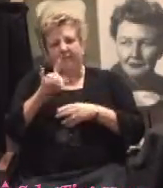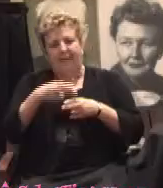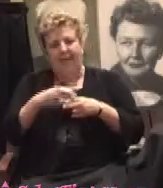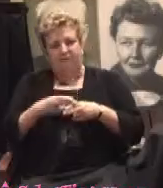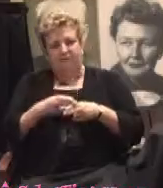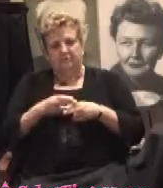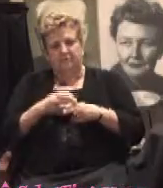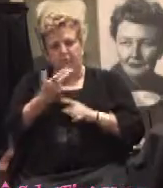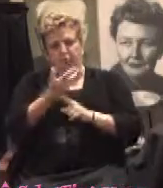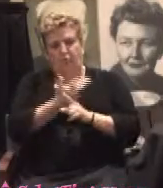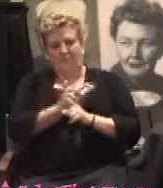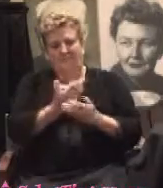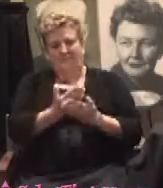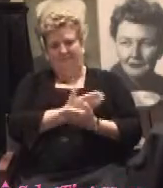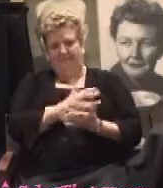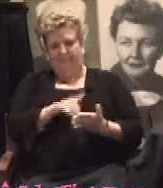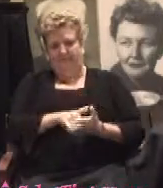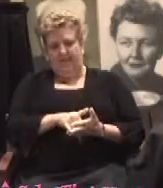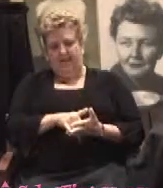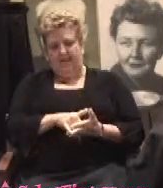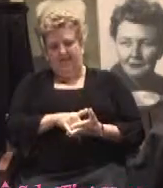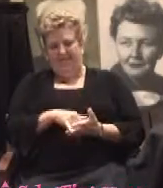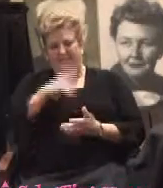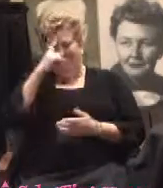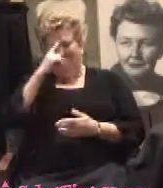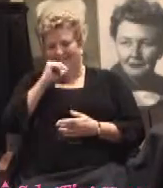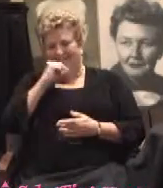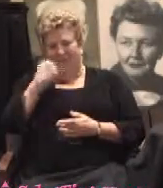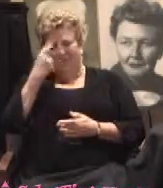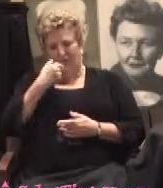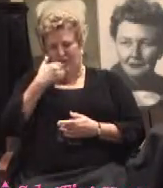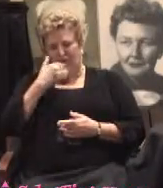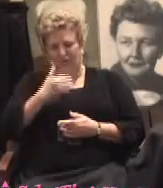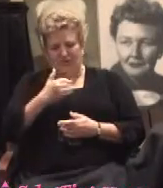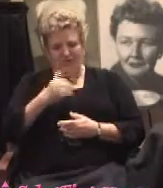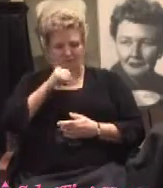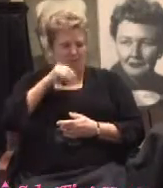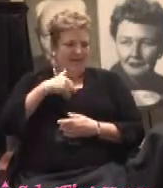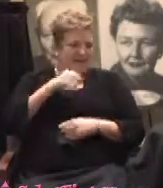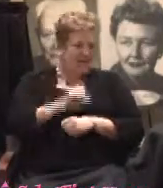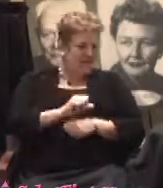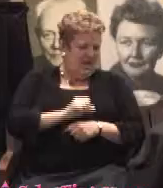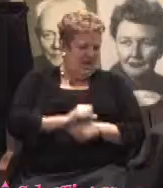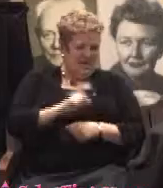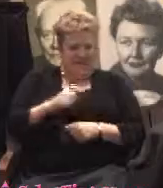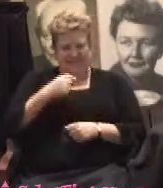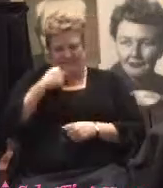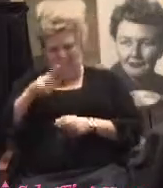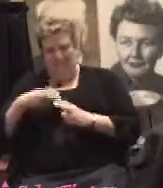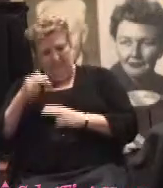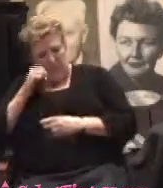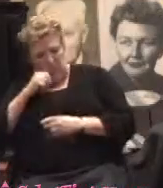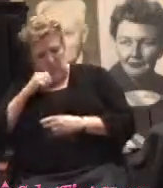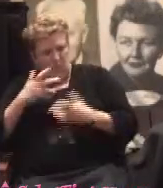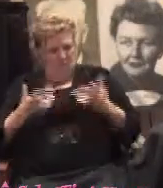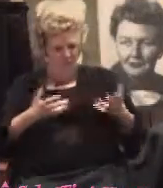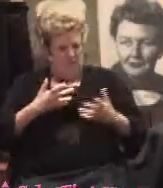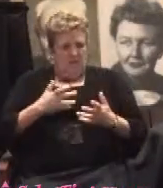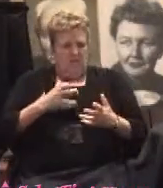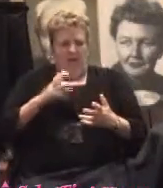that. And I think, I don't look so good, and I don't have a job, and I got to tell them about Anna, and so I'm just going to have one drink. And if you held a